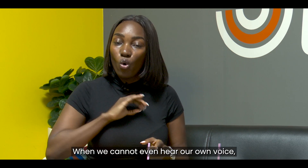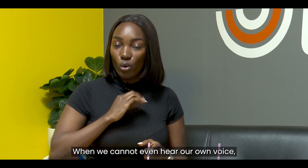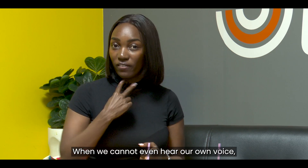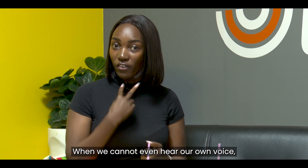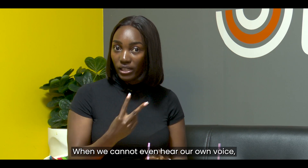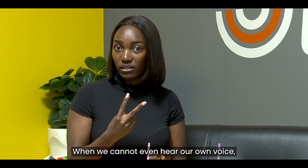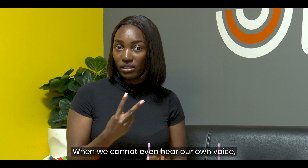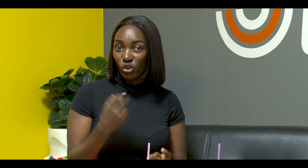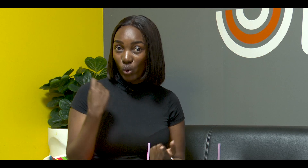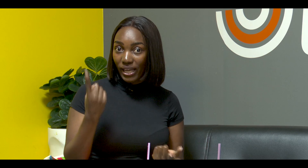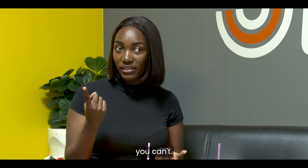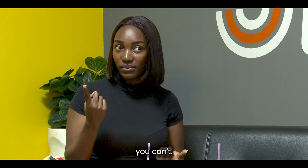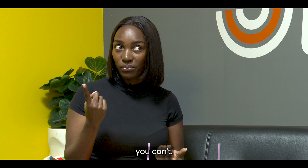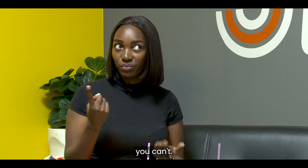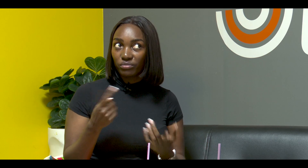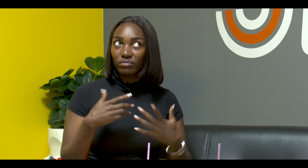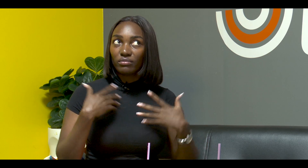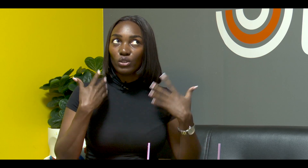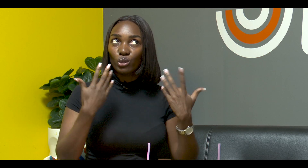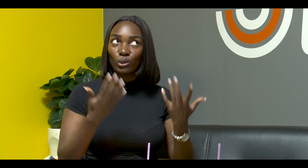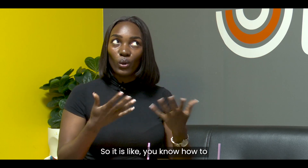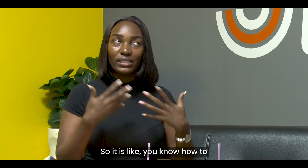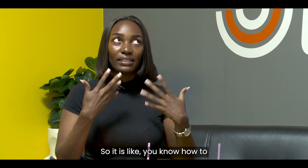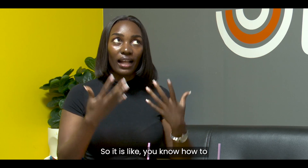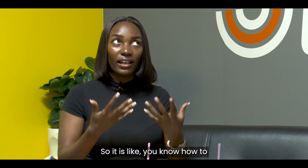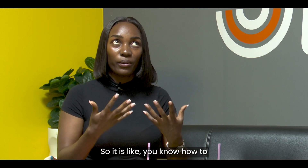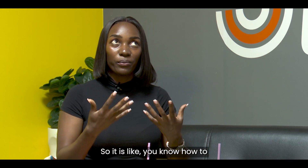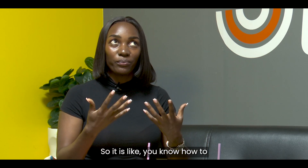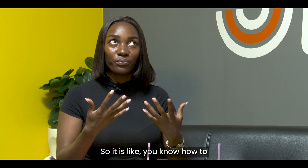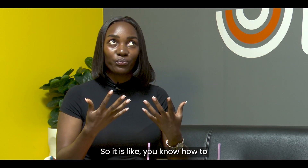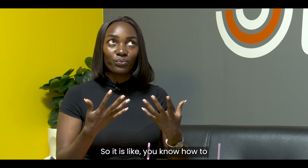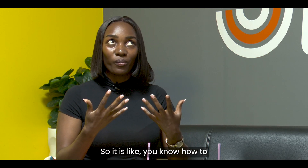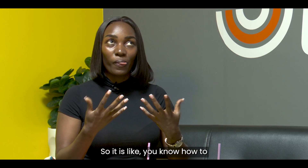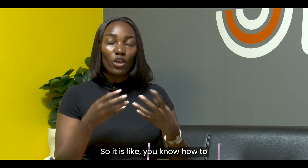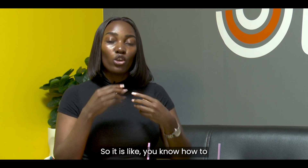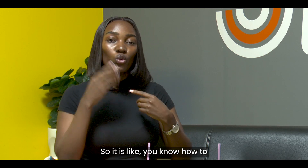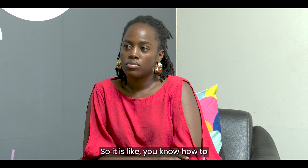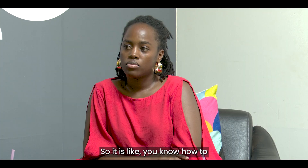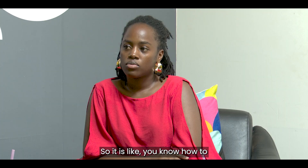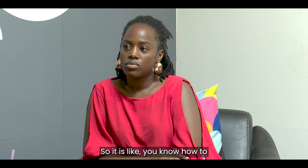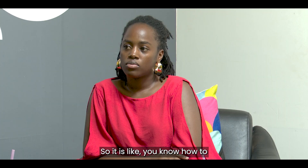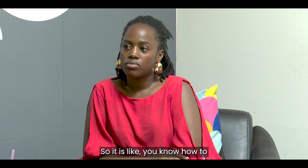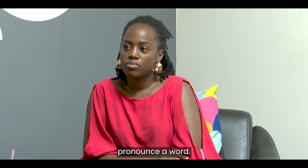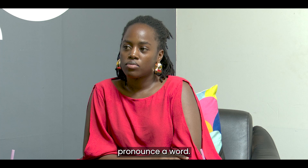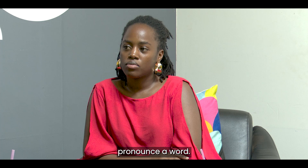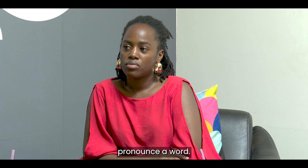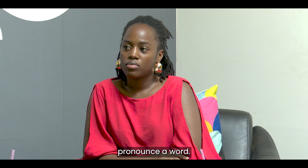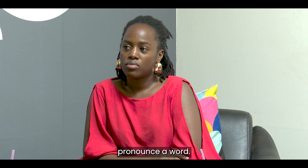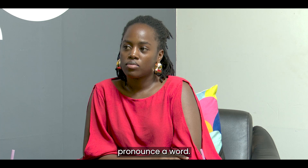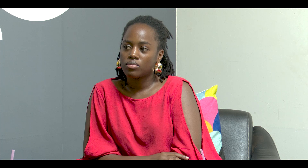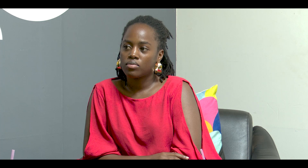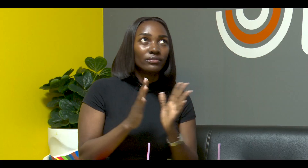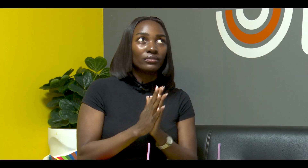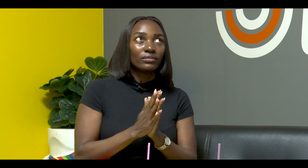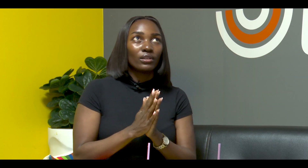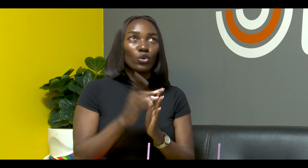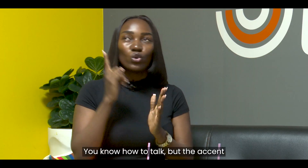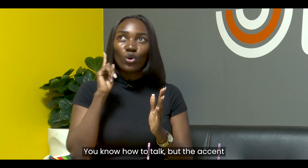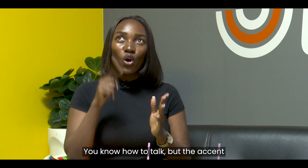own voice, you get. So it's like, you know how to pronounce the word, you